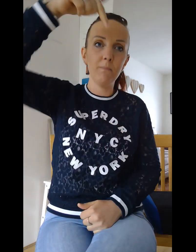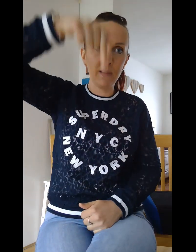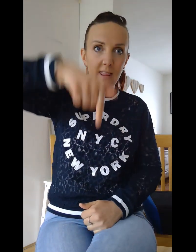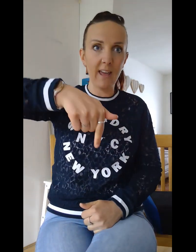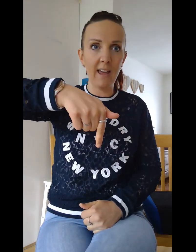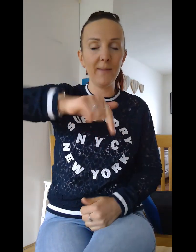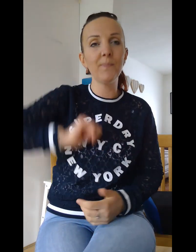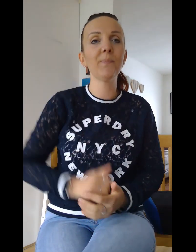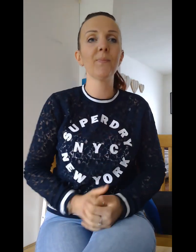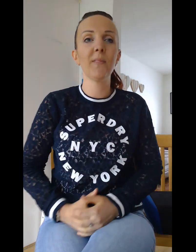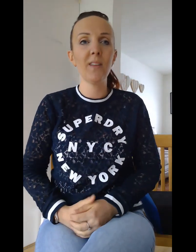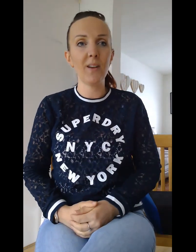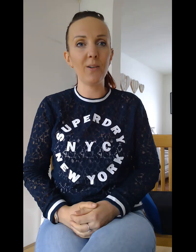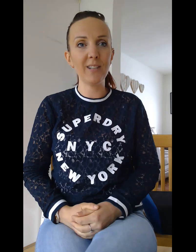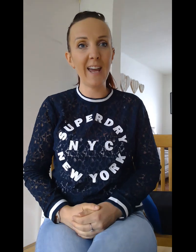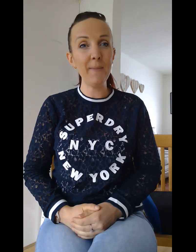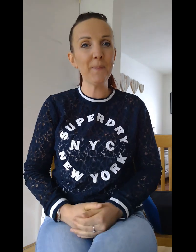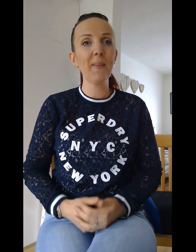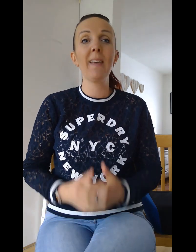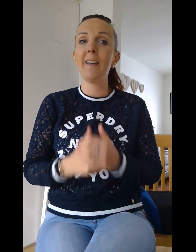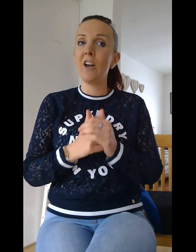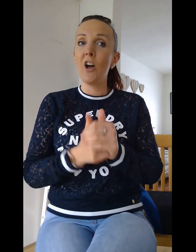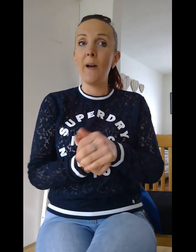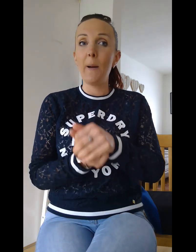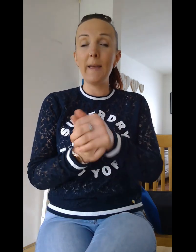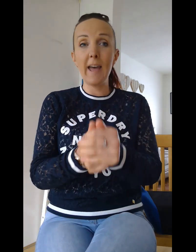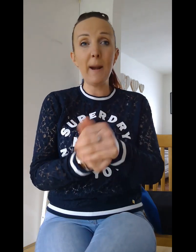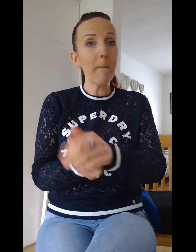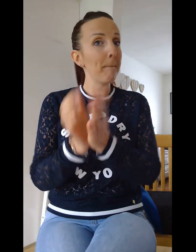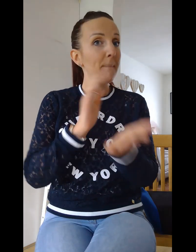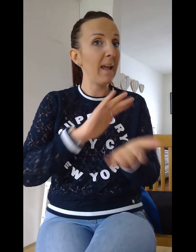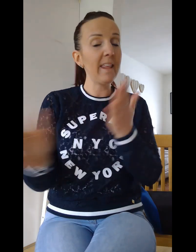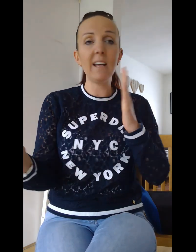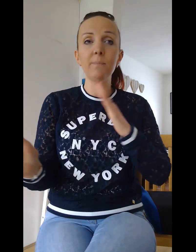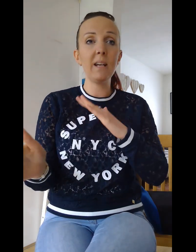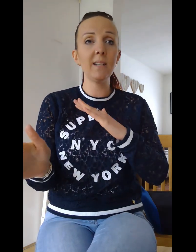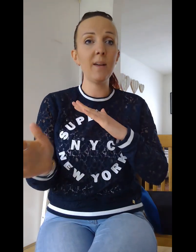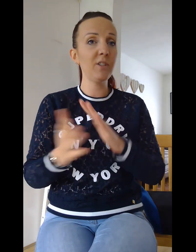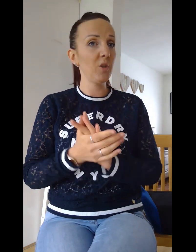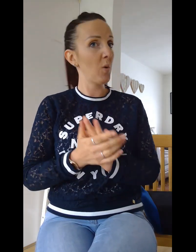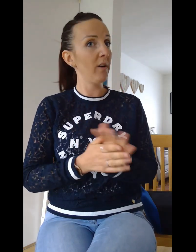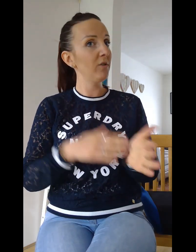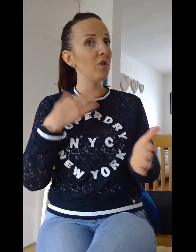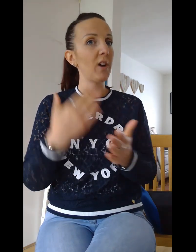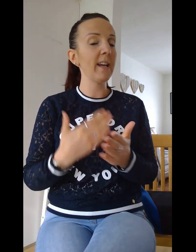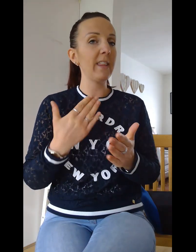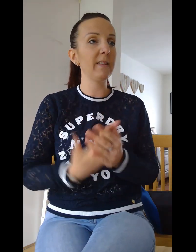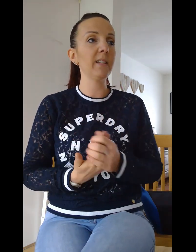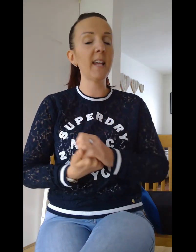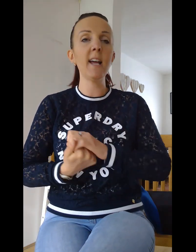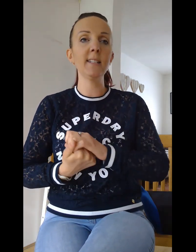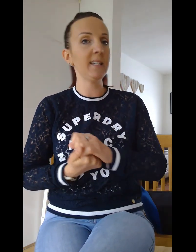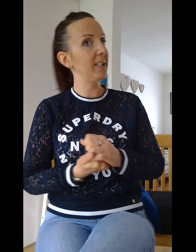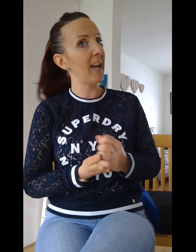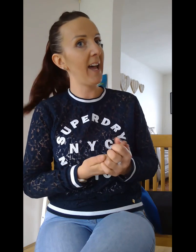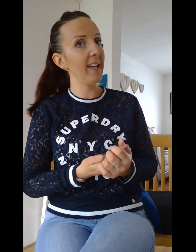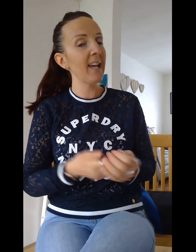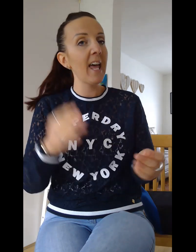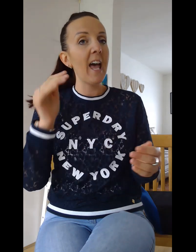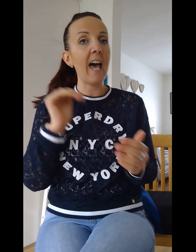be there. Okay. Again, play that as many times as you want to try and get the signs into your head. And